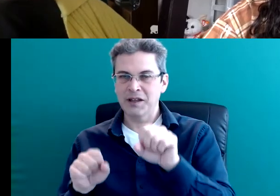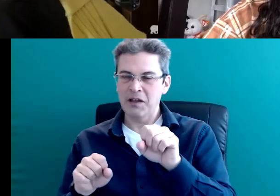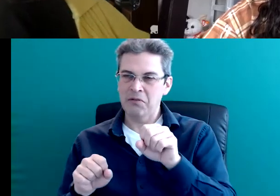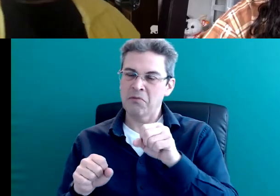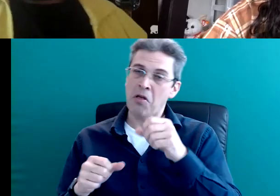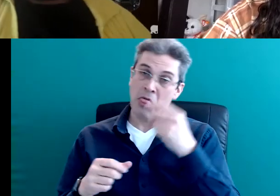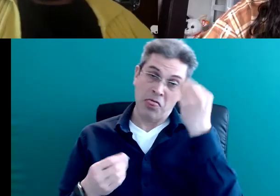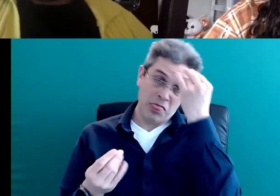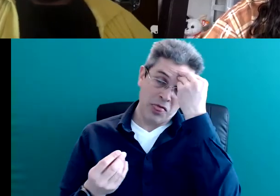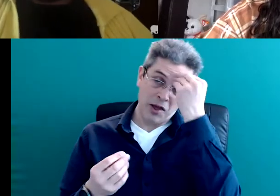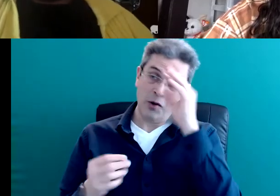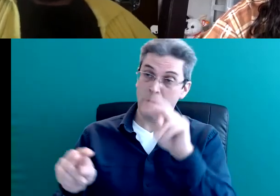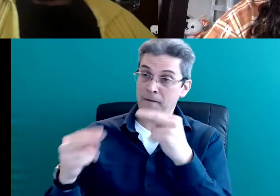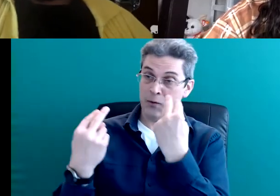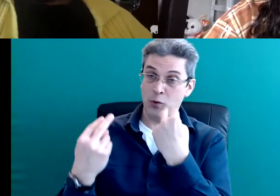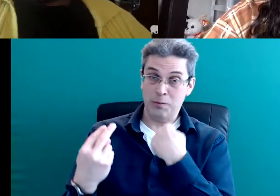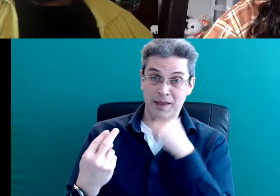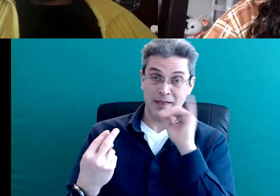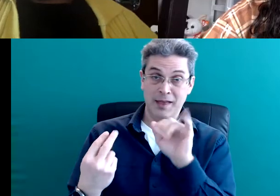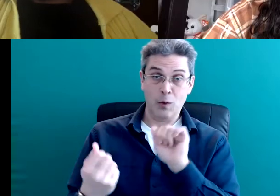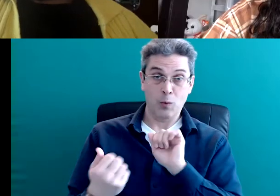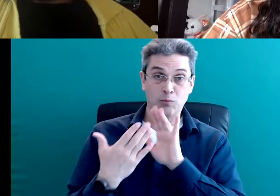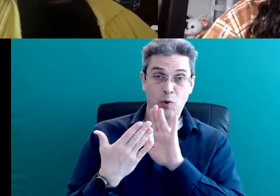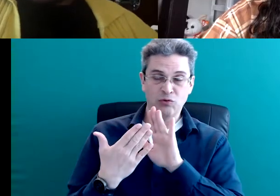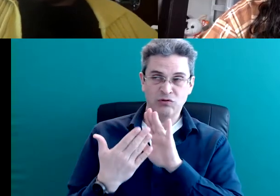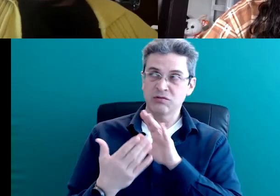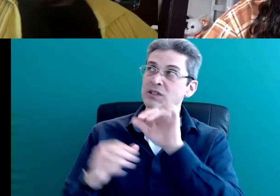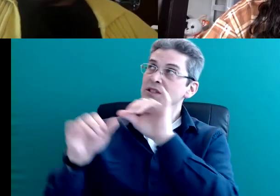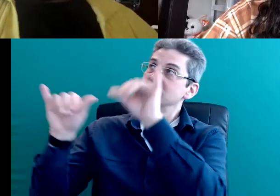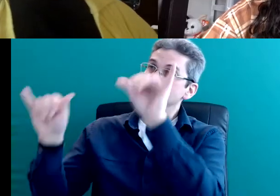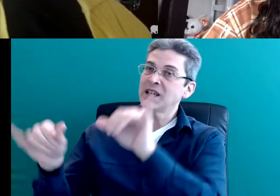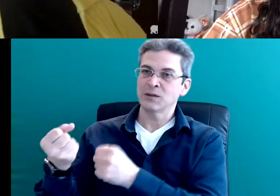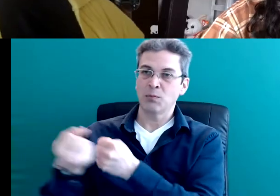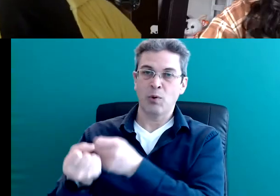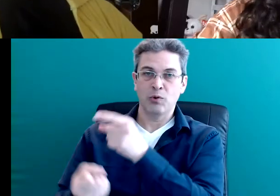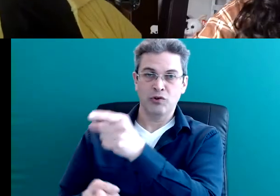way. And so whenever I have the wherewithal and I'm not feeling sassy that day,